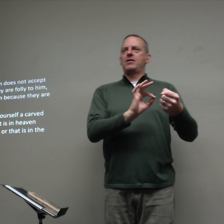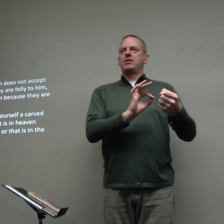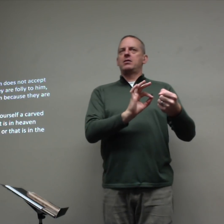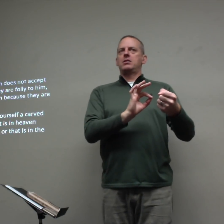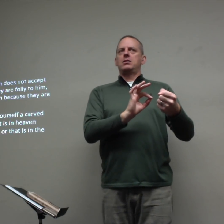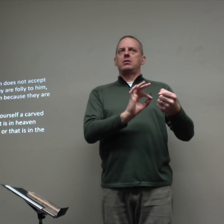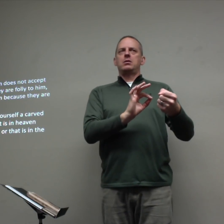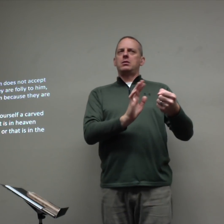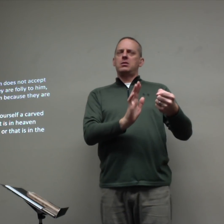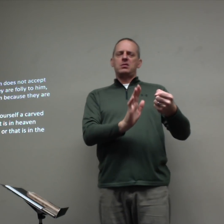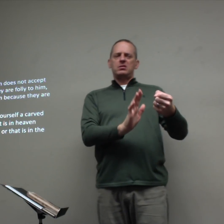them.